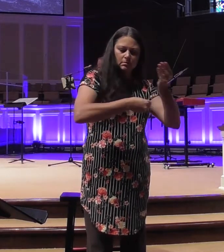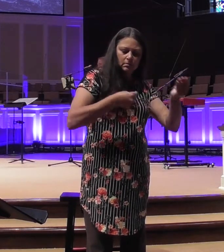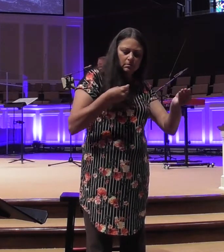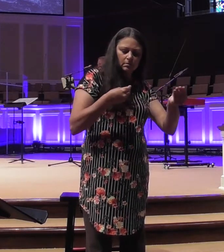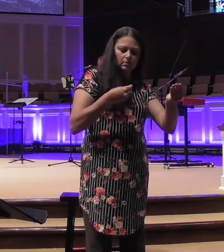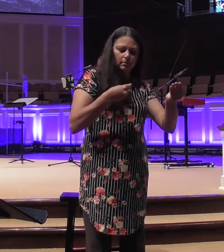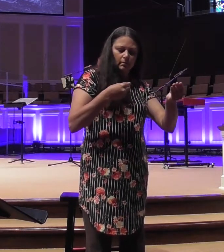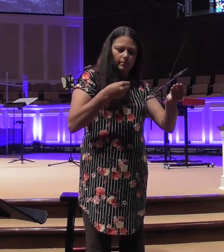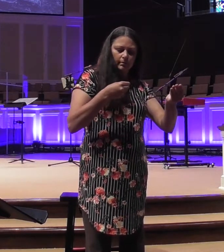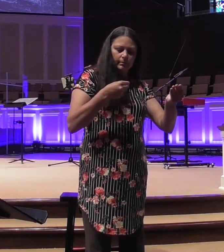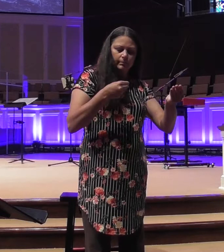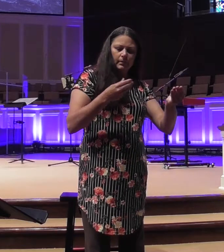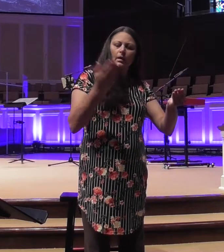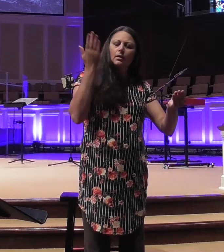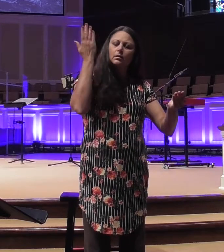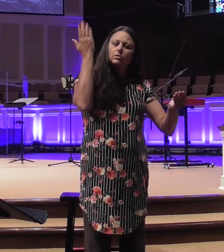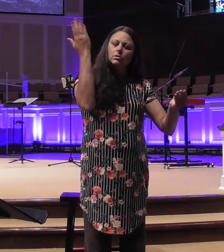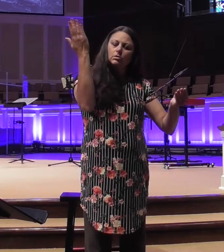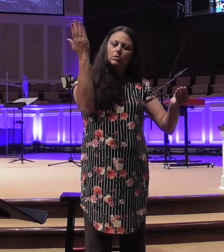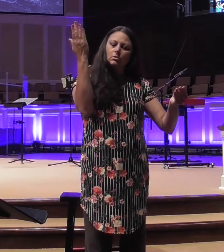But in that, you also